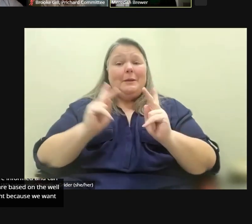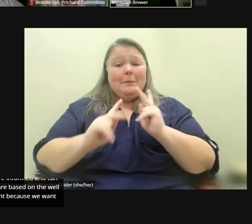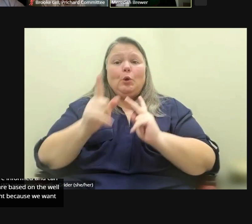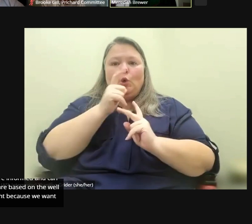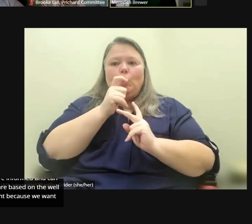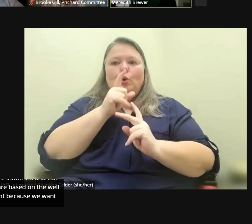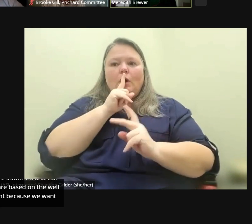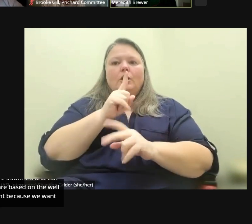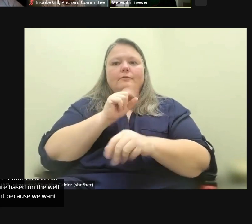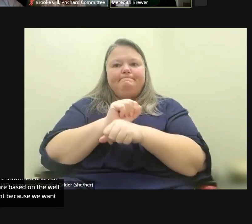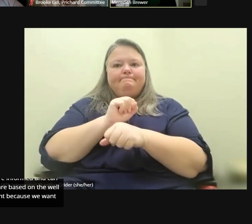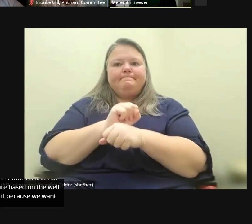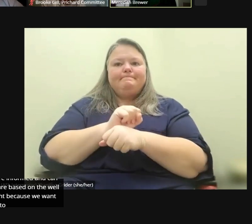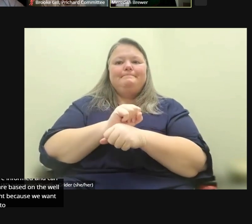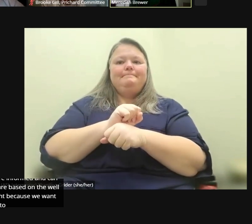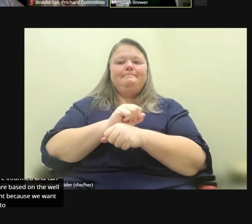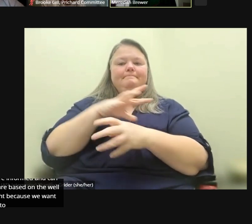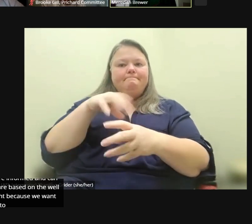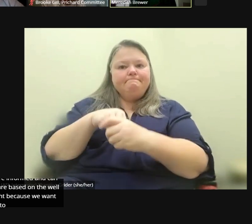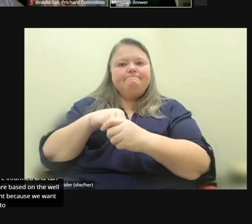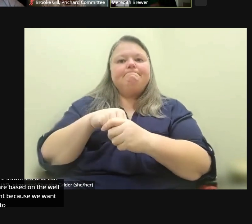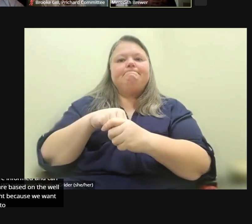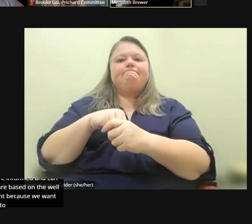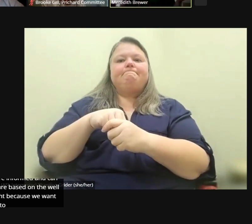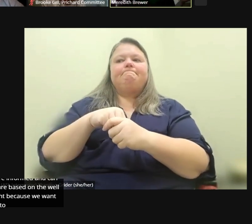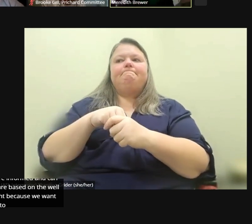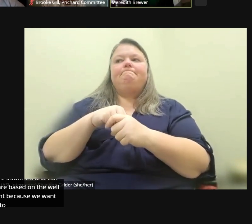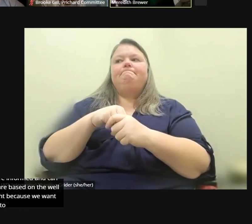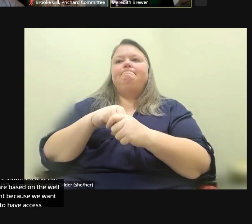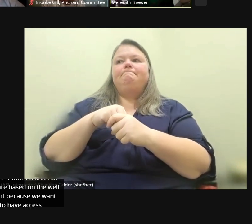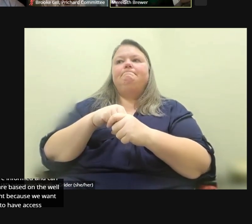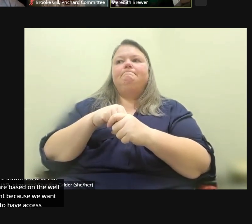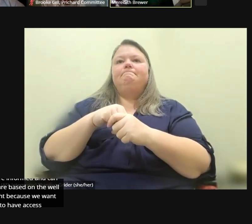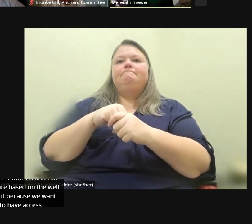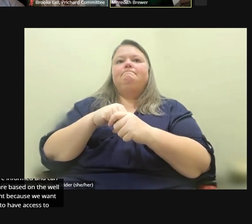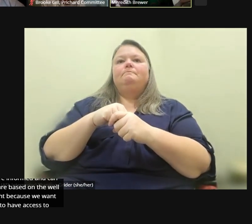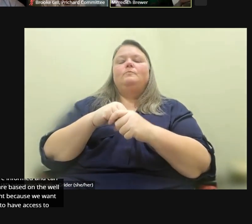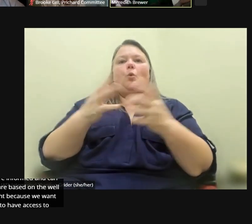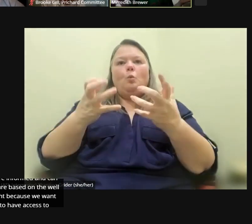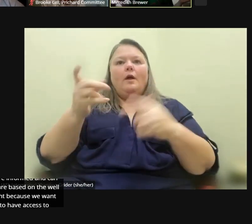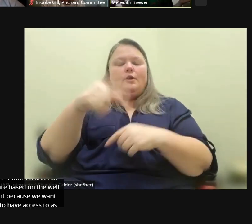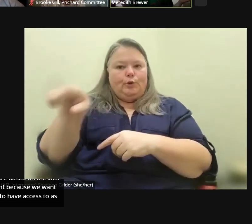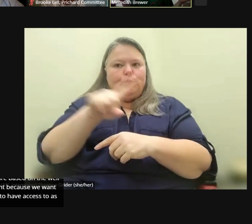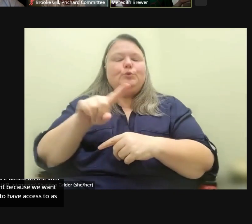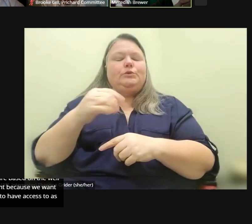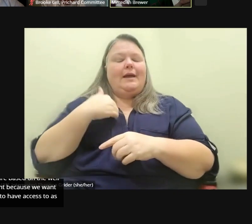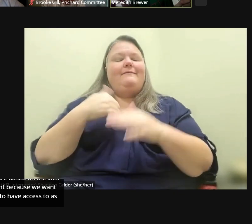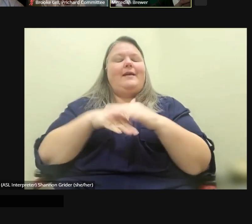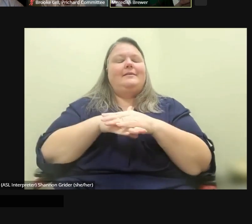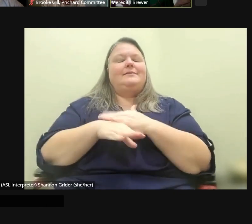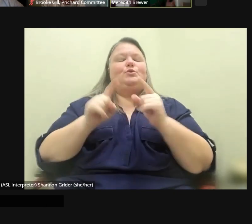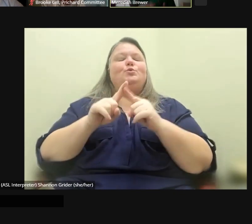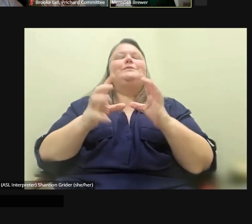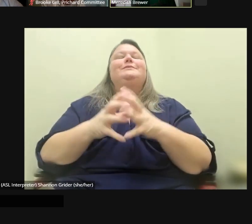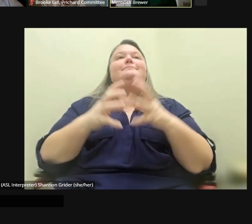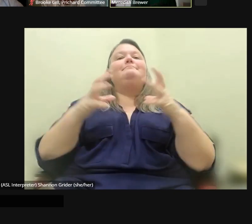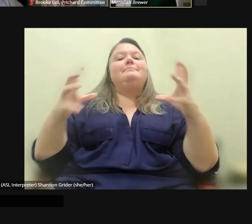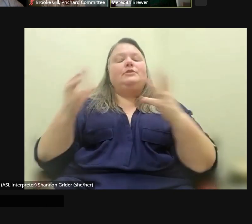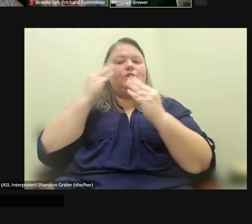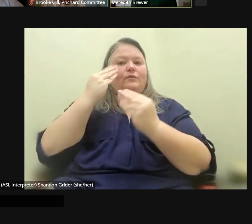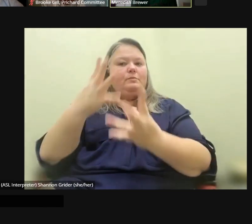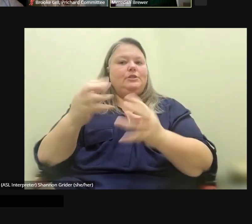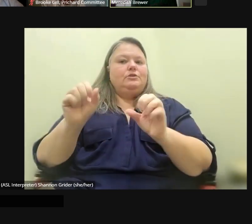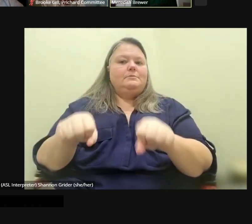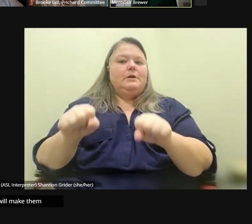council to have access to as much information as we can provide, because that will make